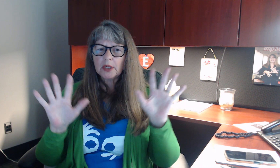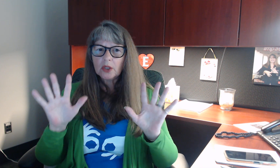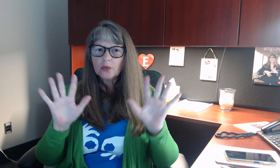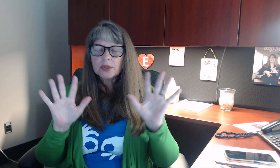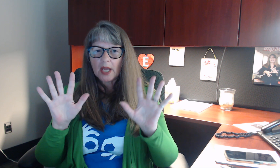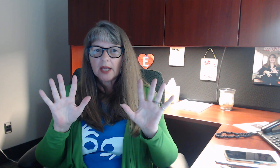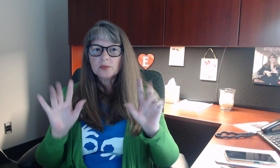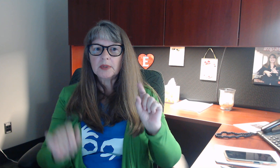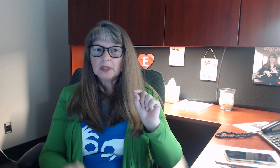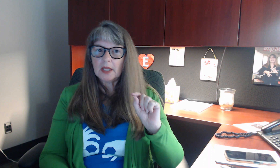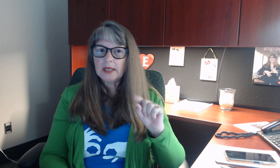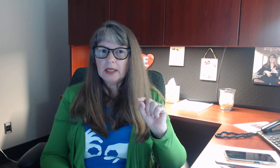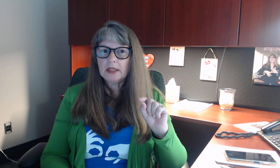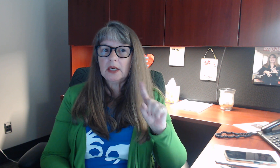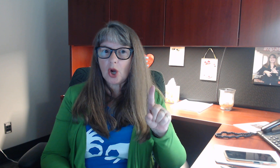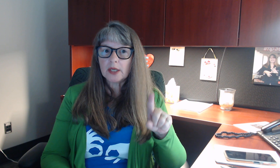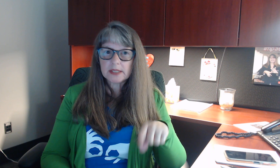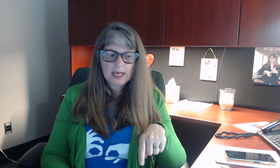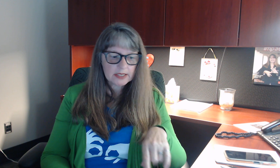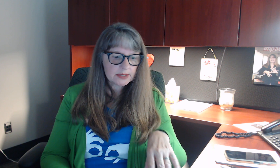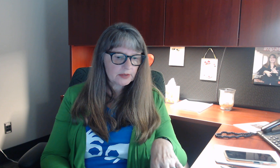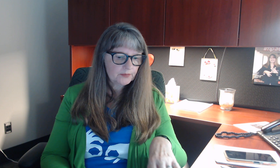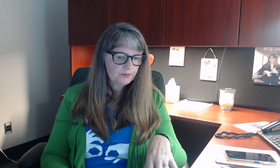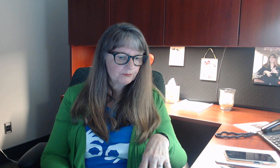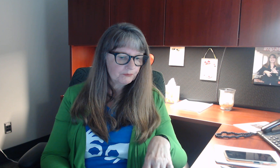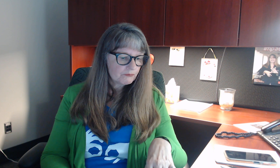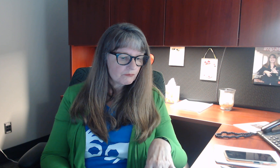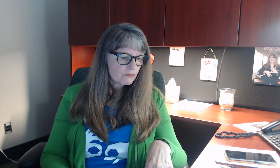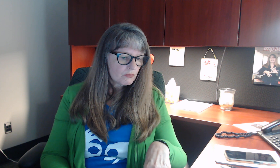close signs, but again, in context.